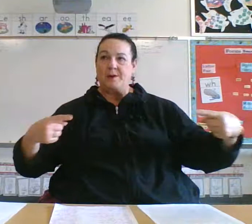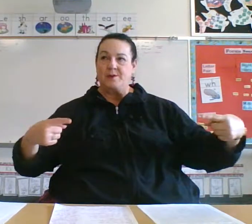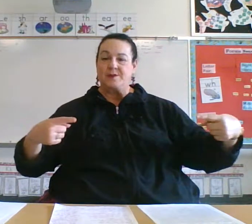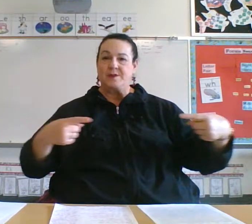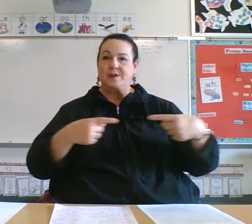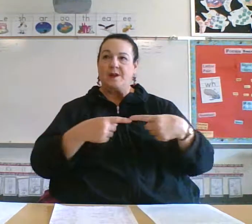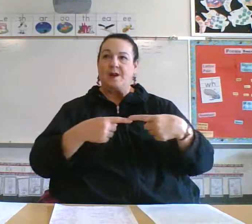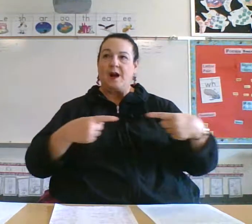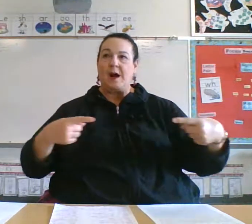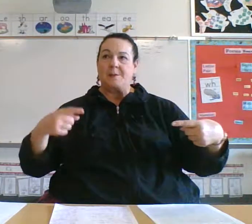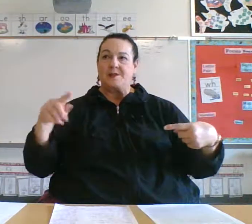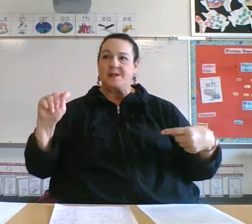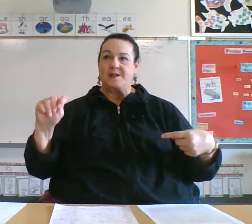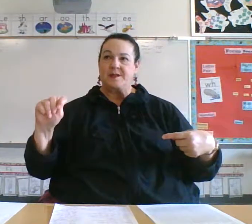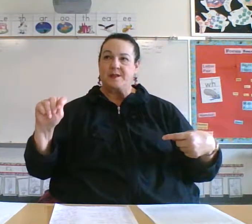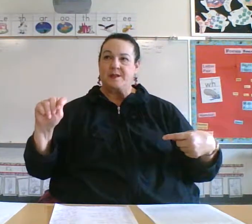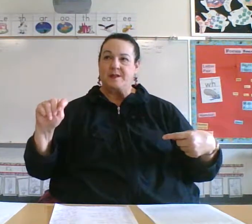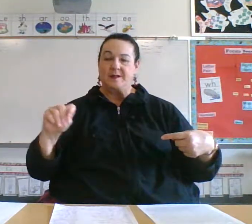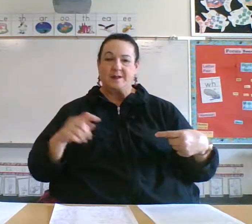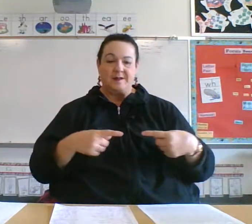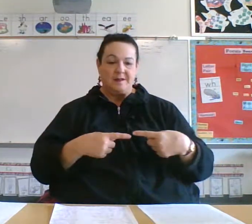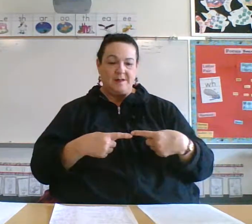Oppose. Opposite.